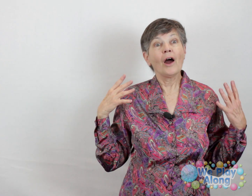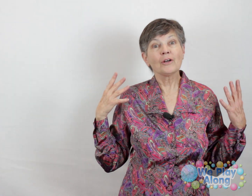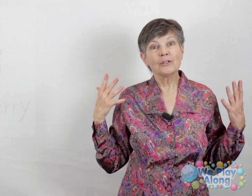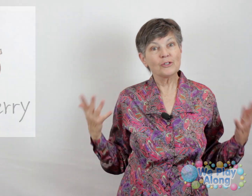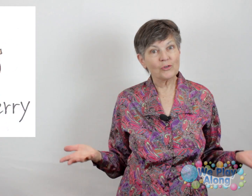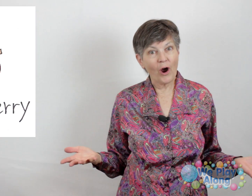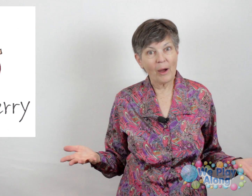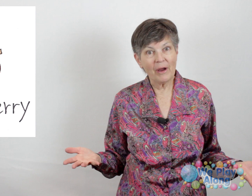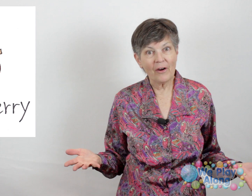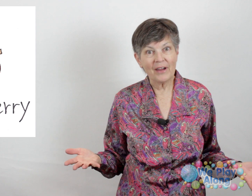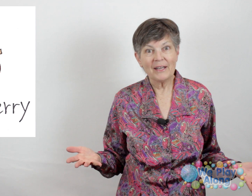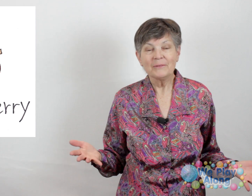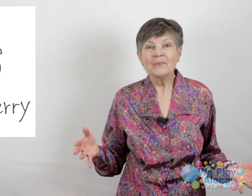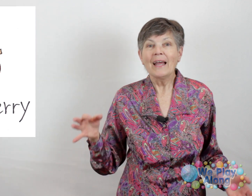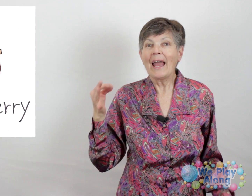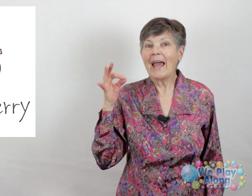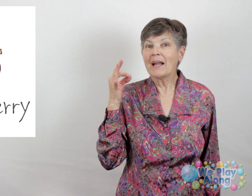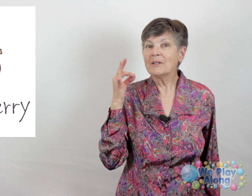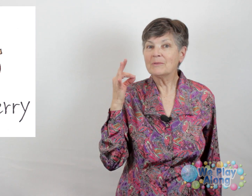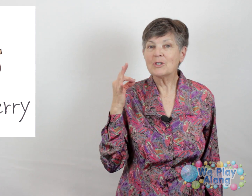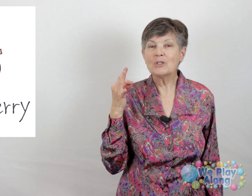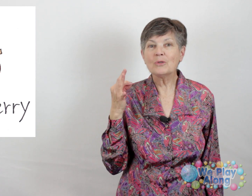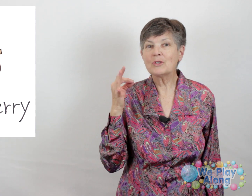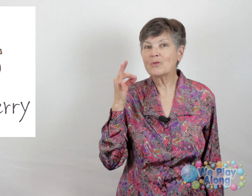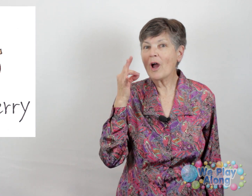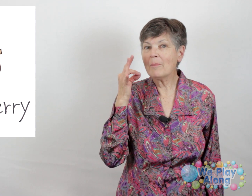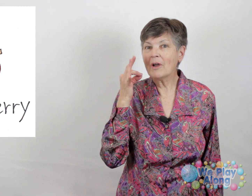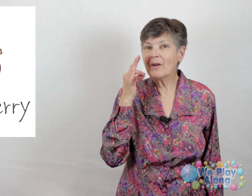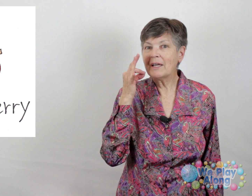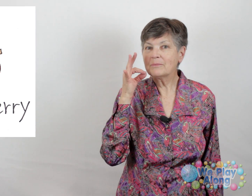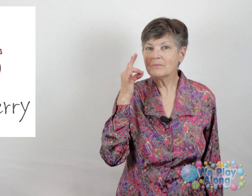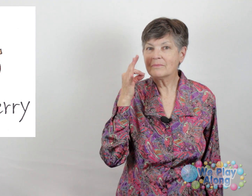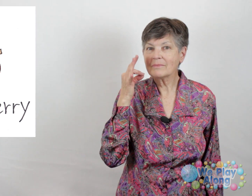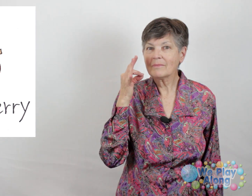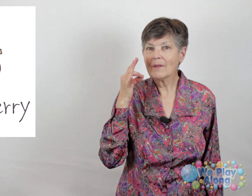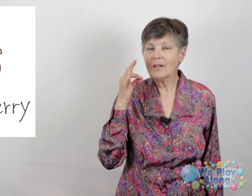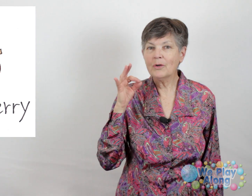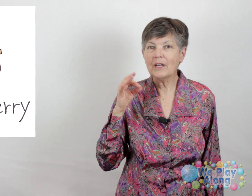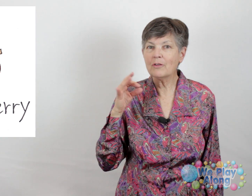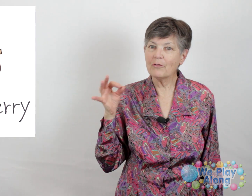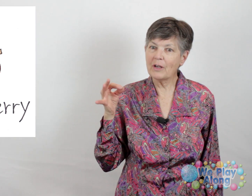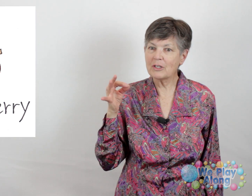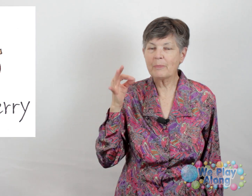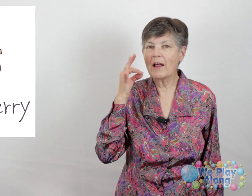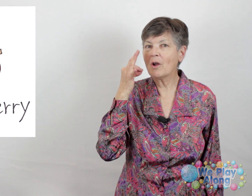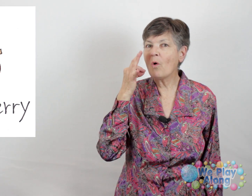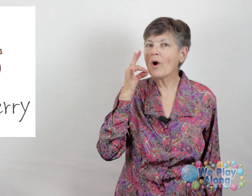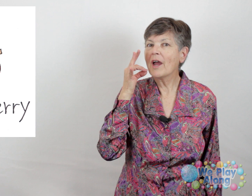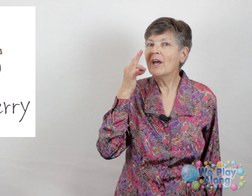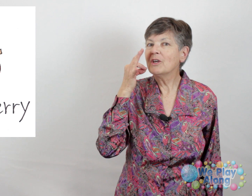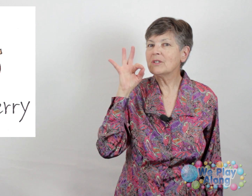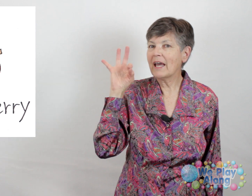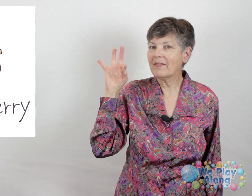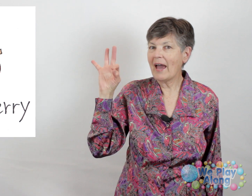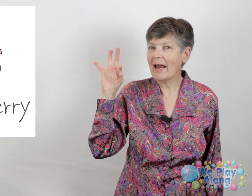our strawberry. And to do strawberry, you could either finger spell it, or you take that